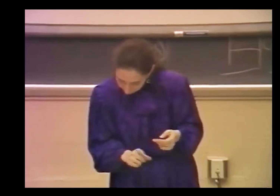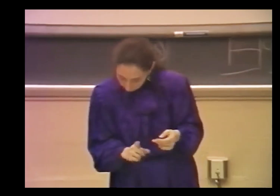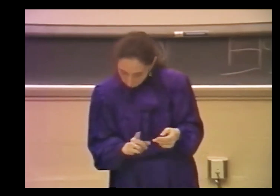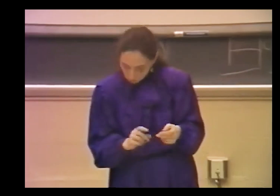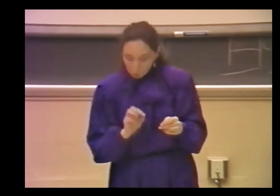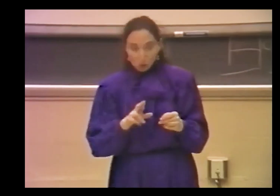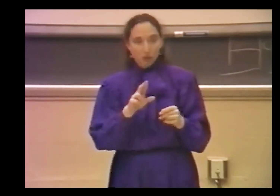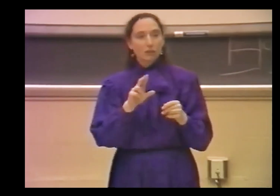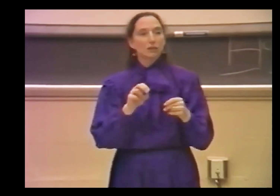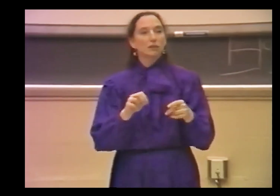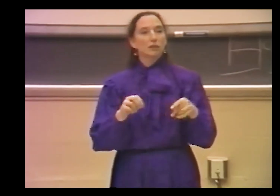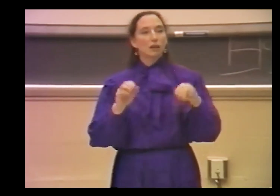Or